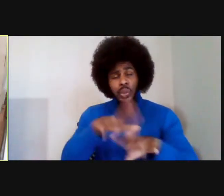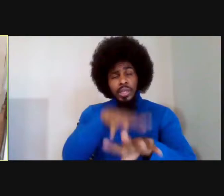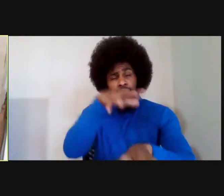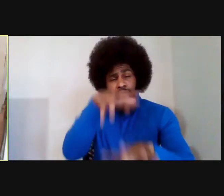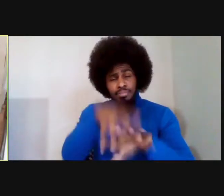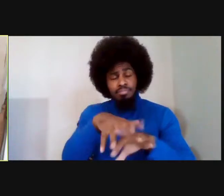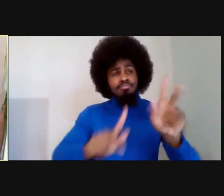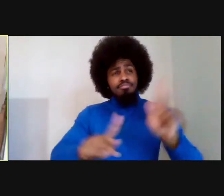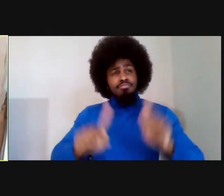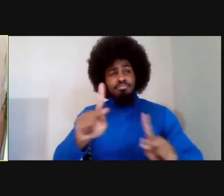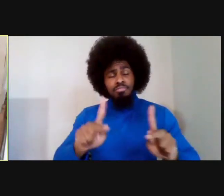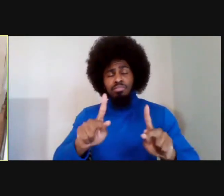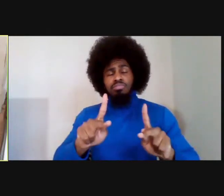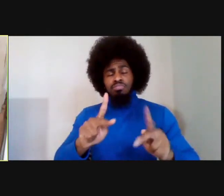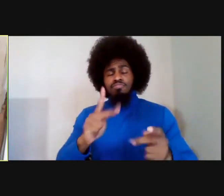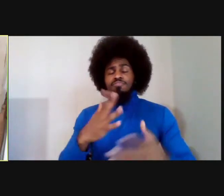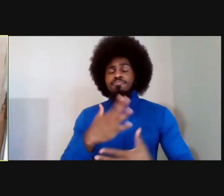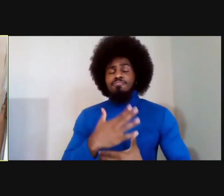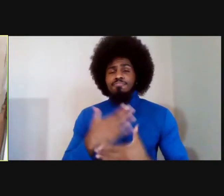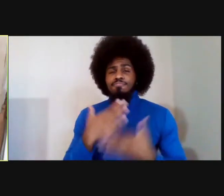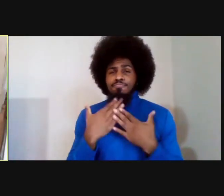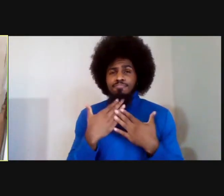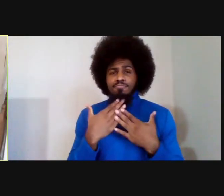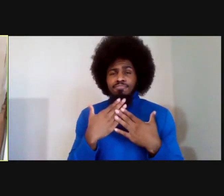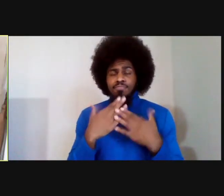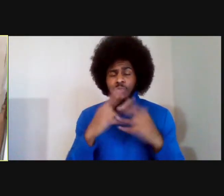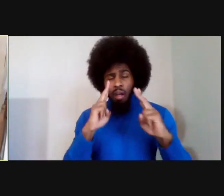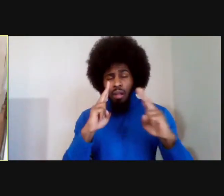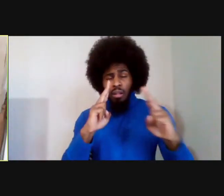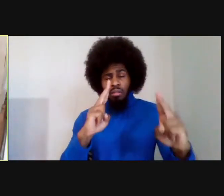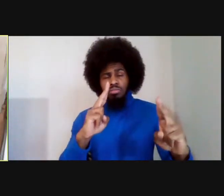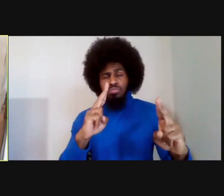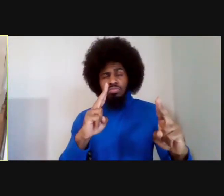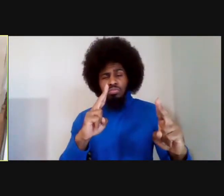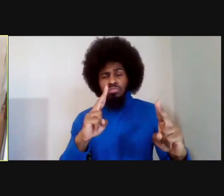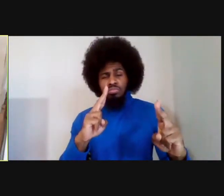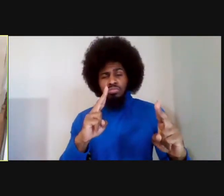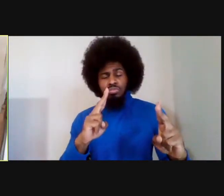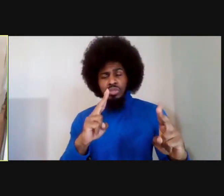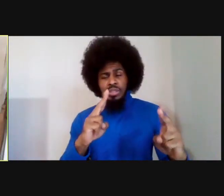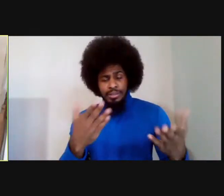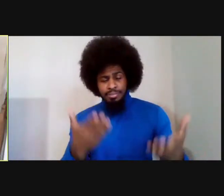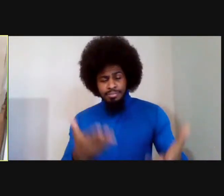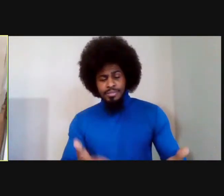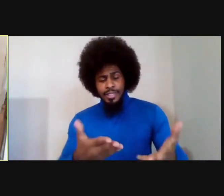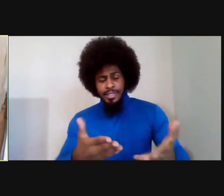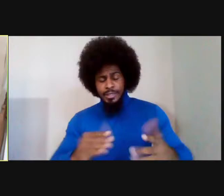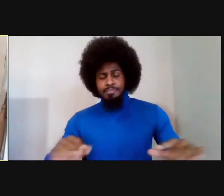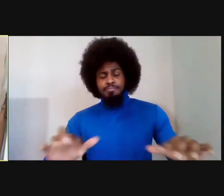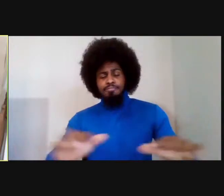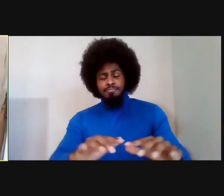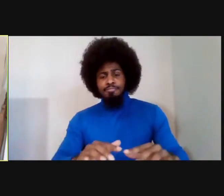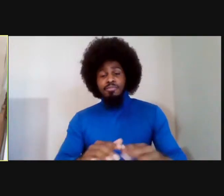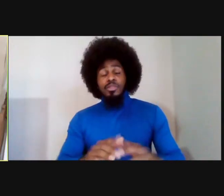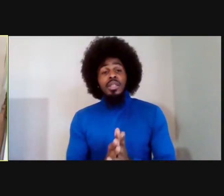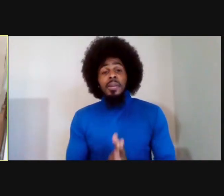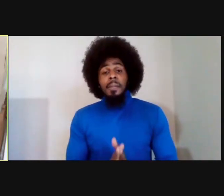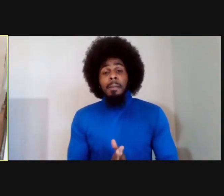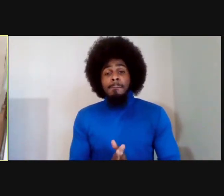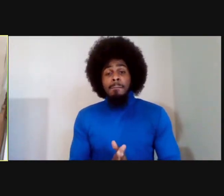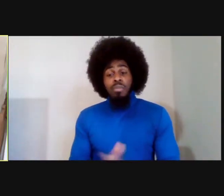space gifts, demands, and for what it has called me to be responsible. I'm the child of